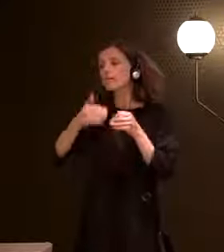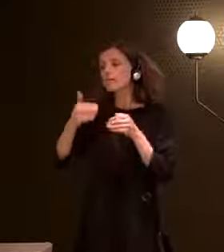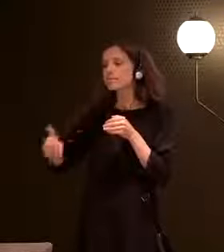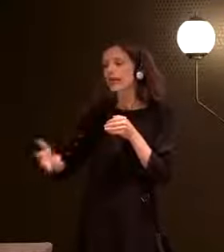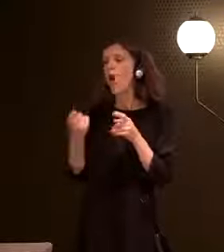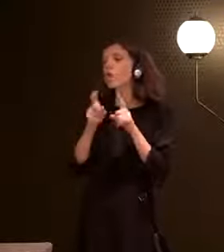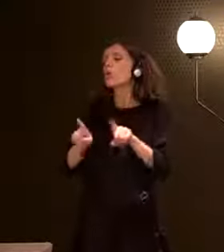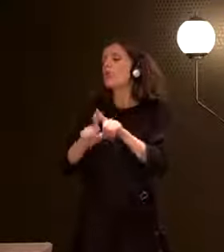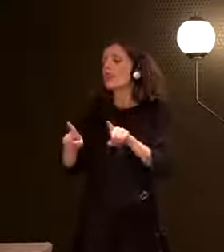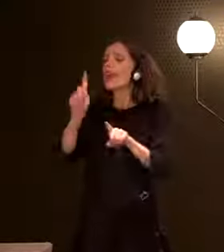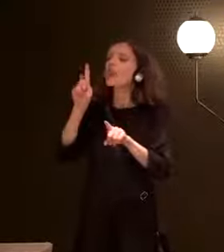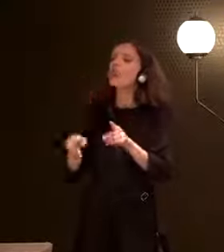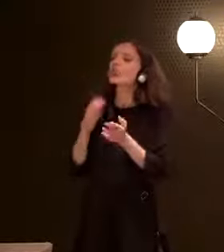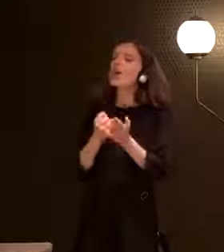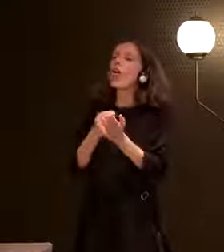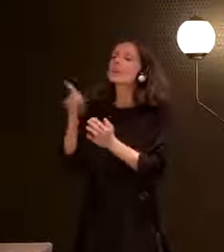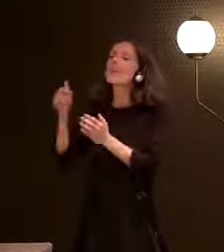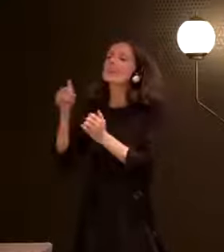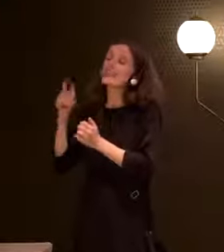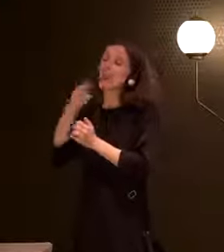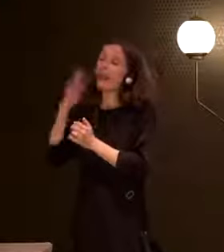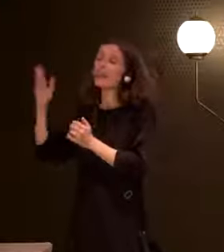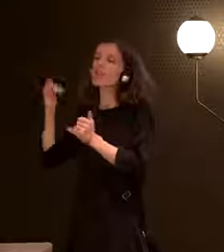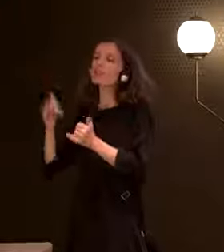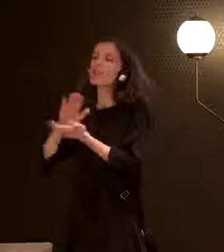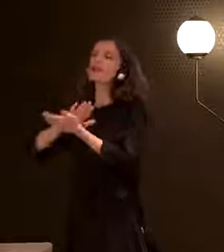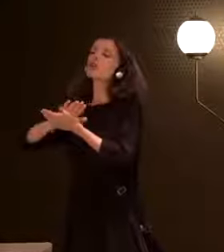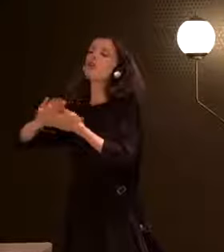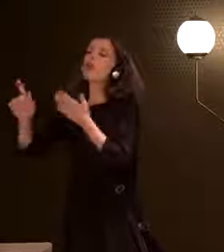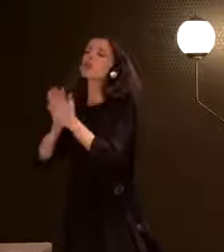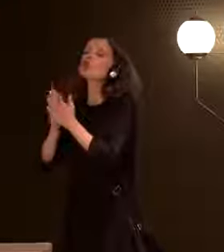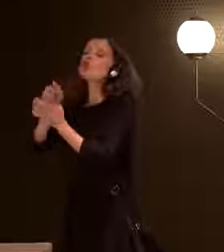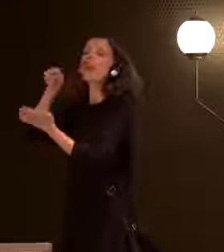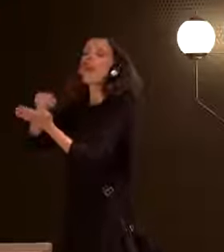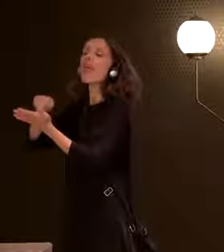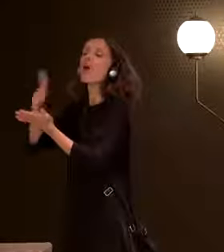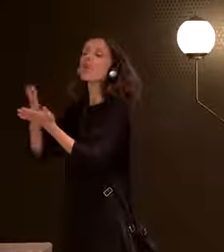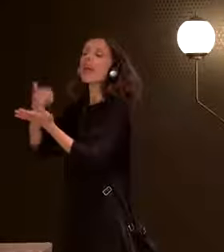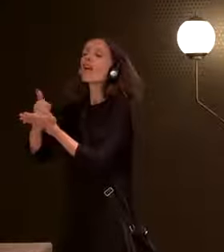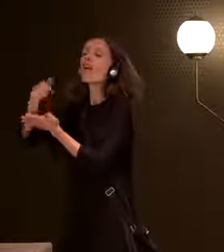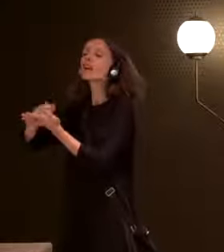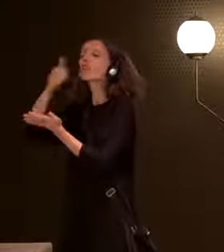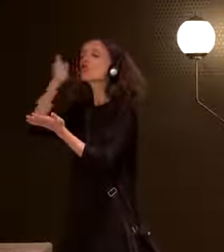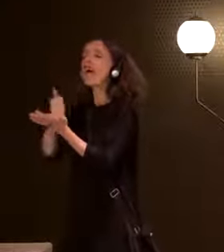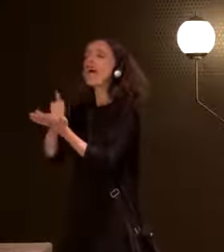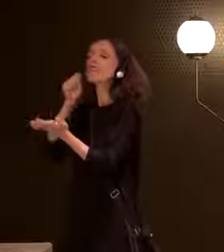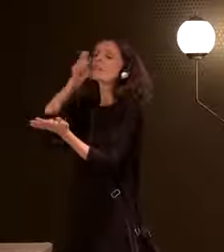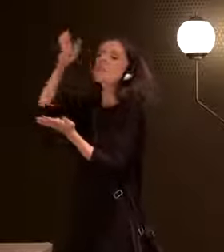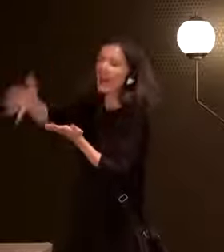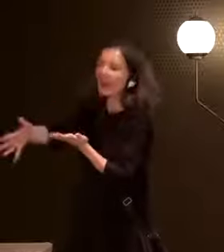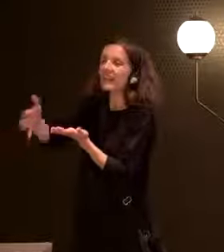usually do on Mondays, or what does our day look like on Fridays, etc. And